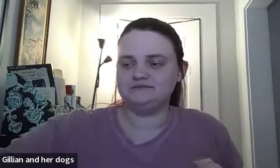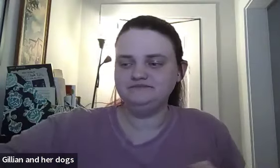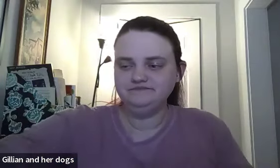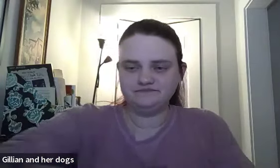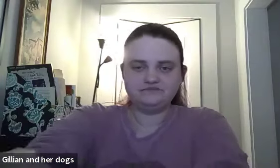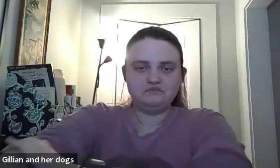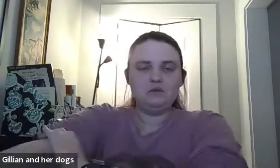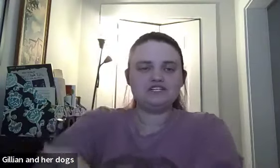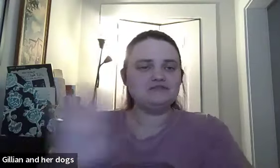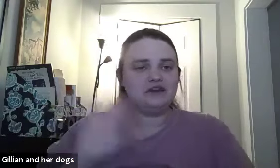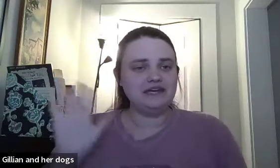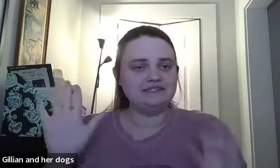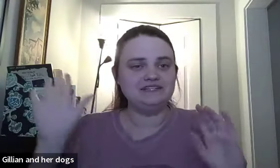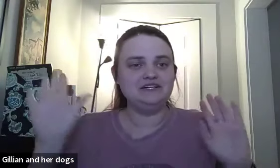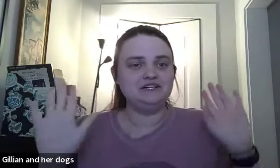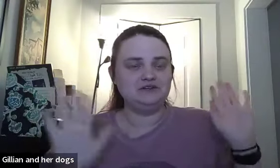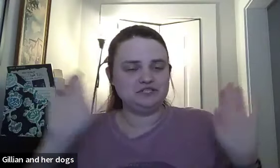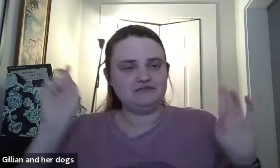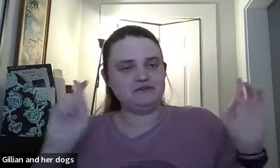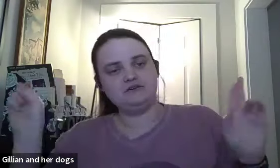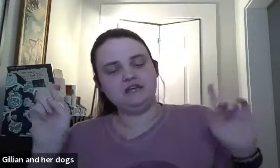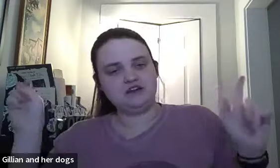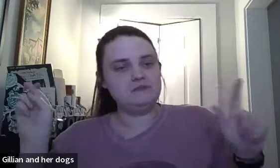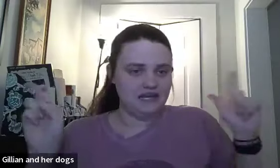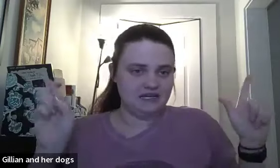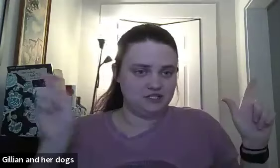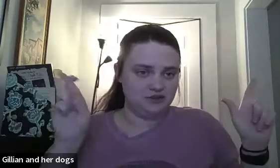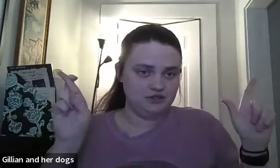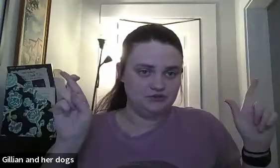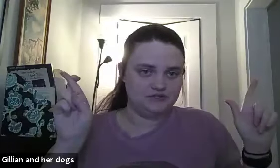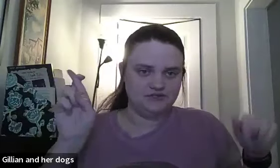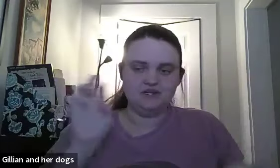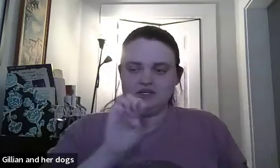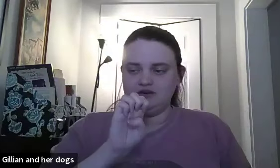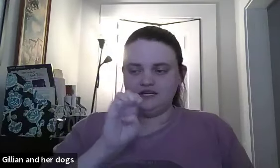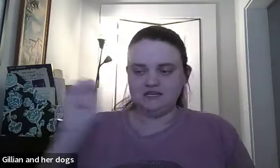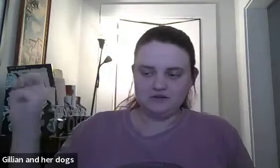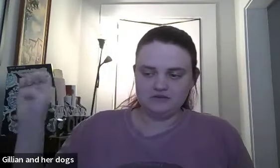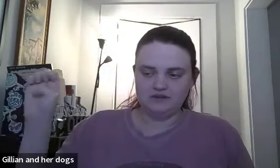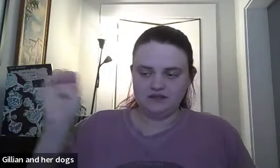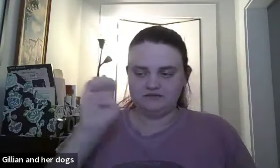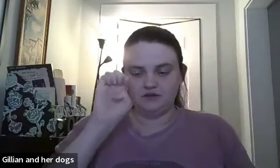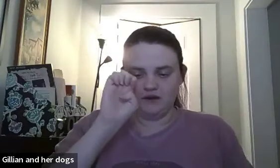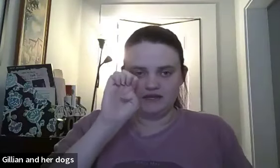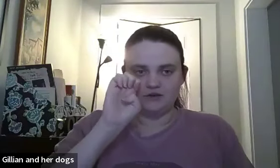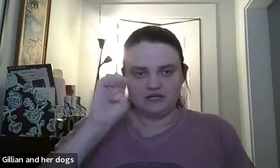remember whichever like dominant hand you use, your if you're right, your E